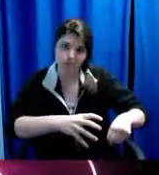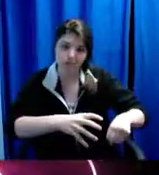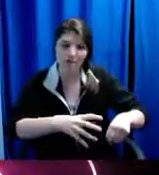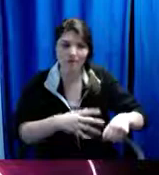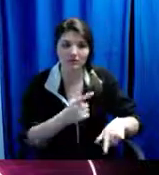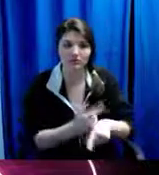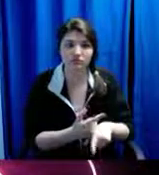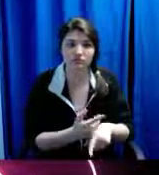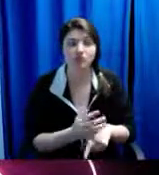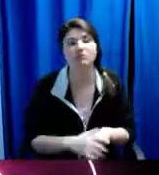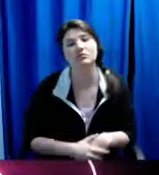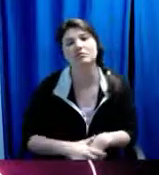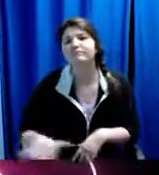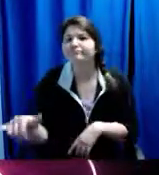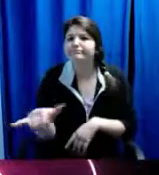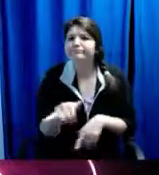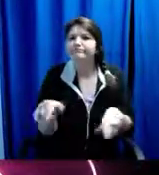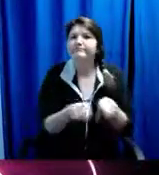blood vessels.